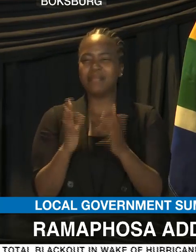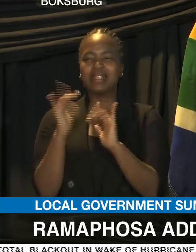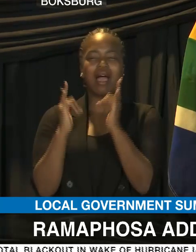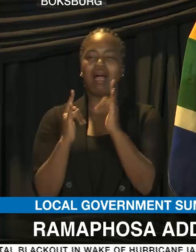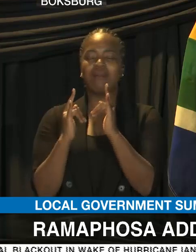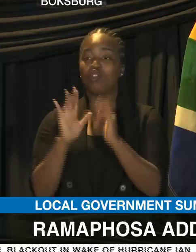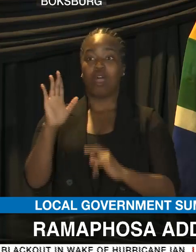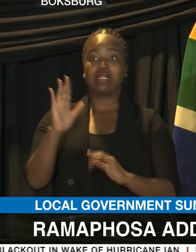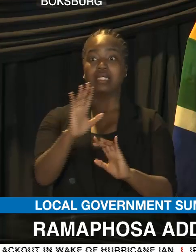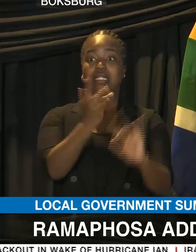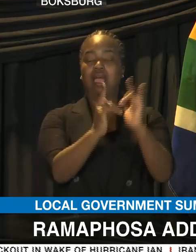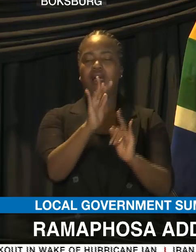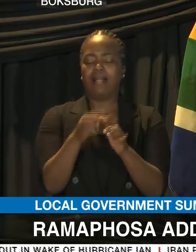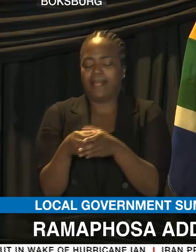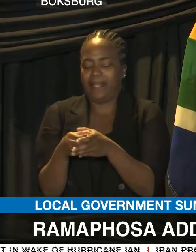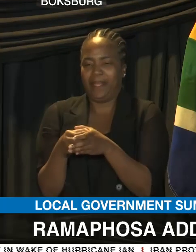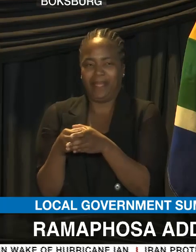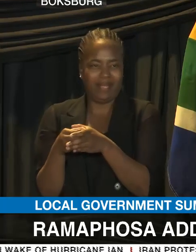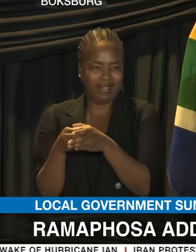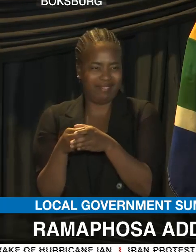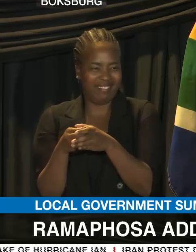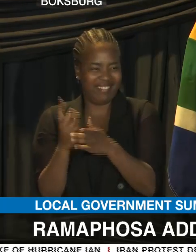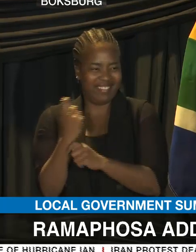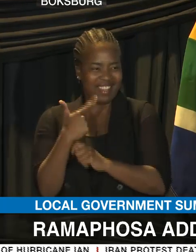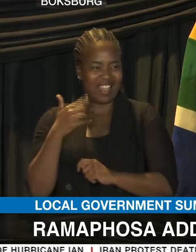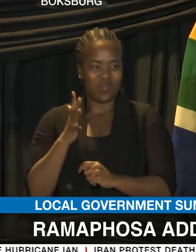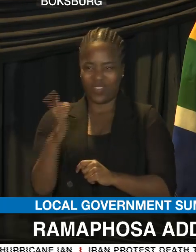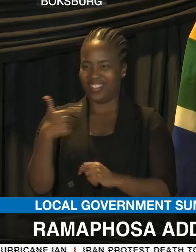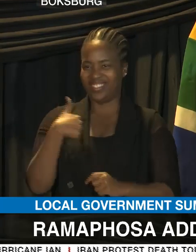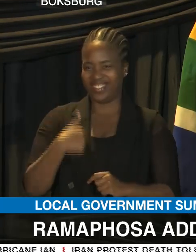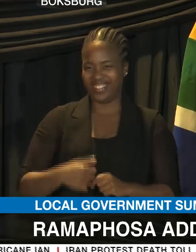town, not a metro, just a small town.